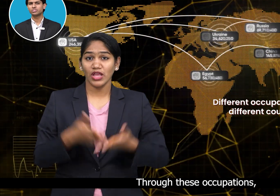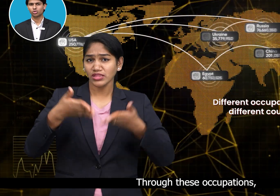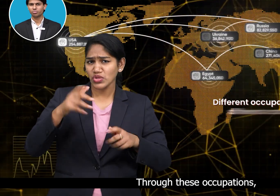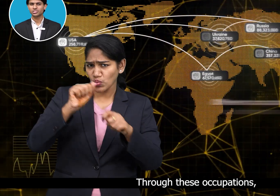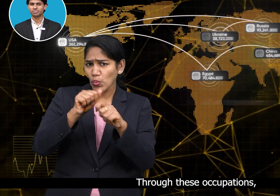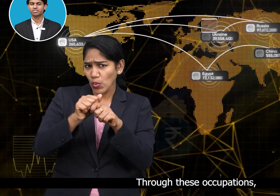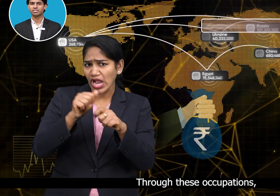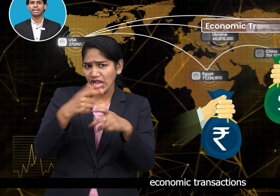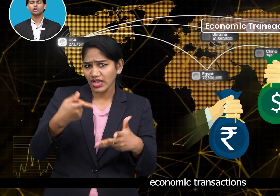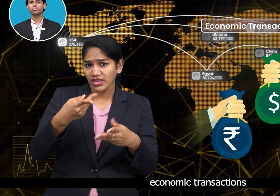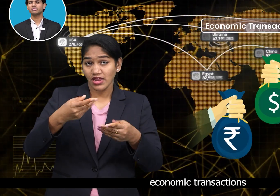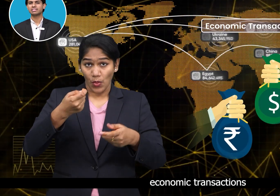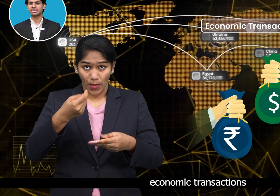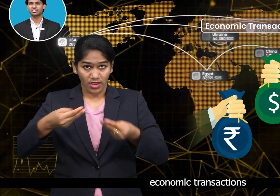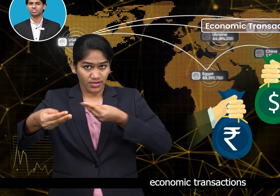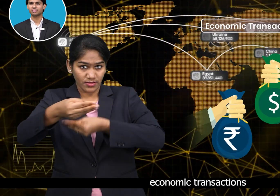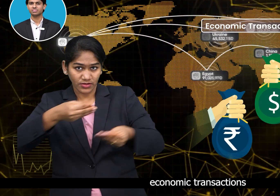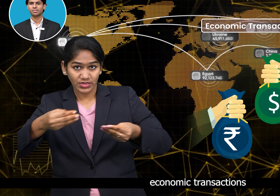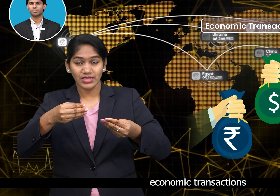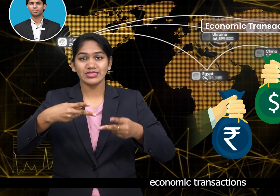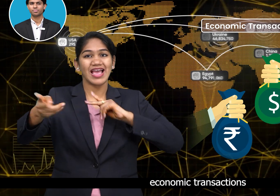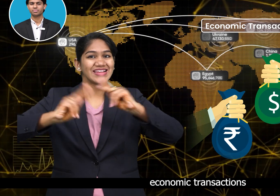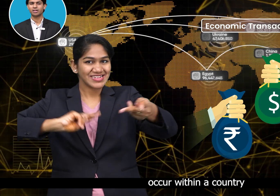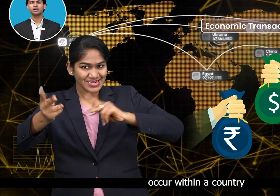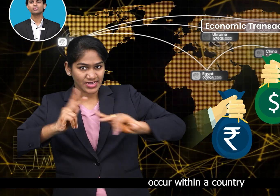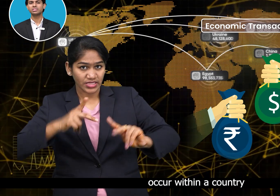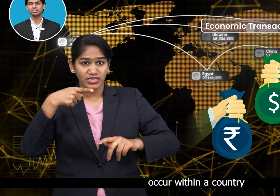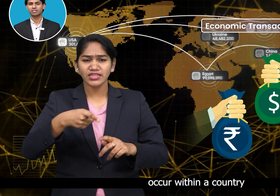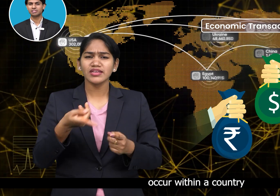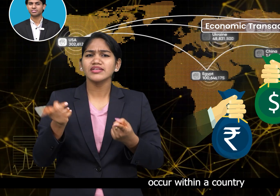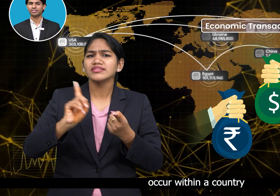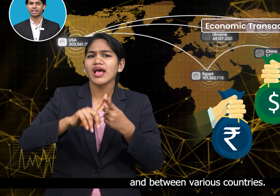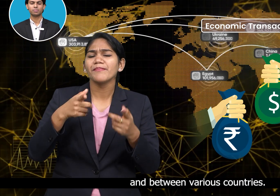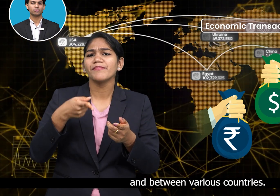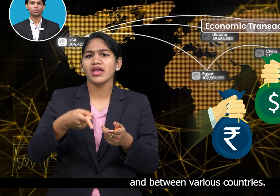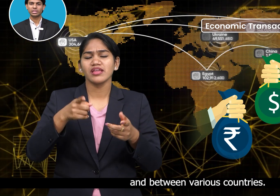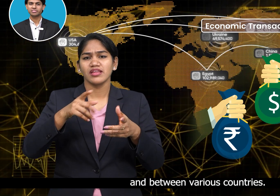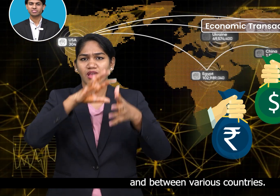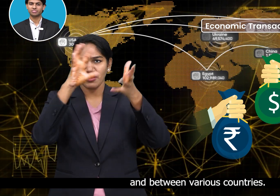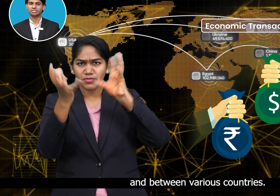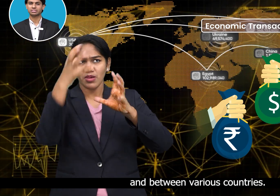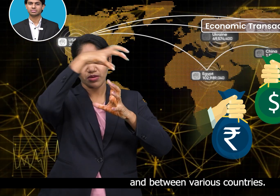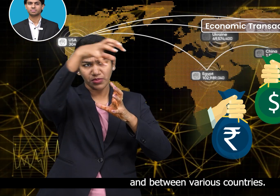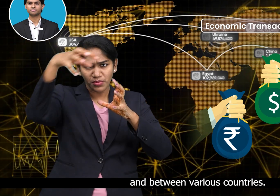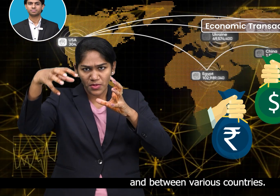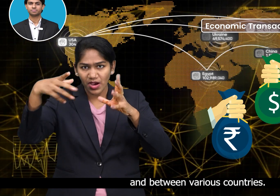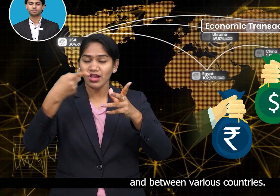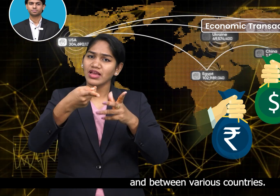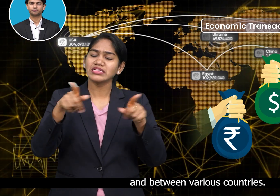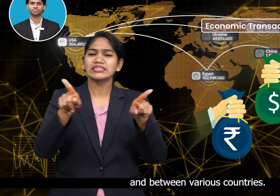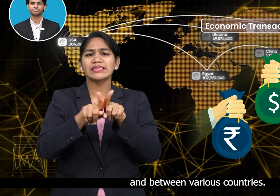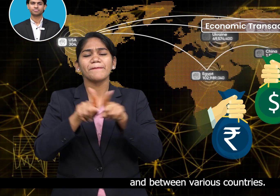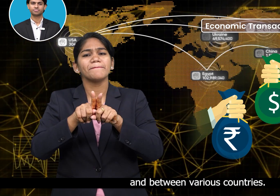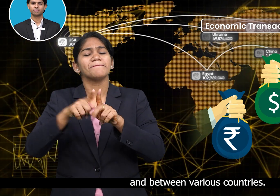Through these occupations, economic transactions occur within a country and between various countries.